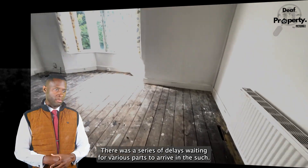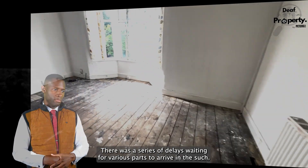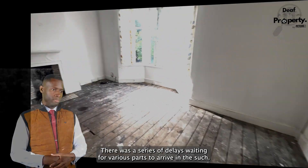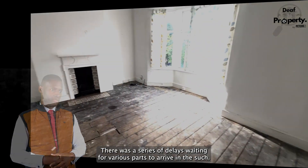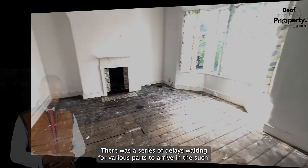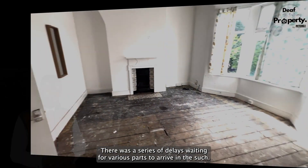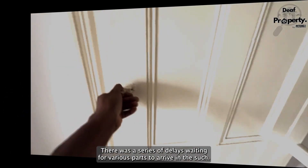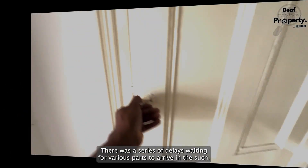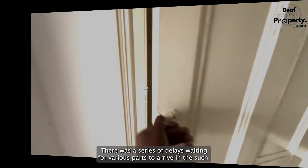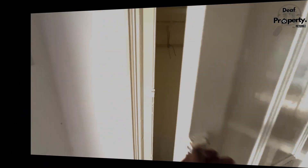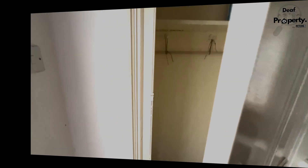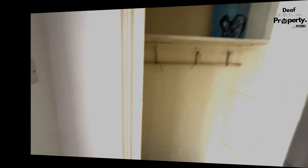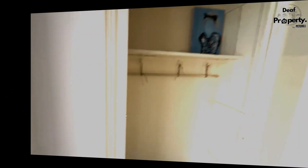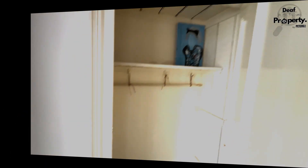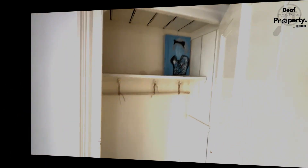various parts to arrive and the such.